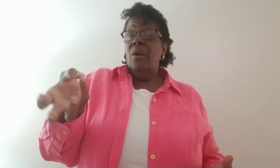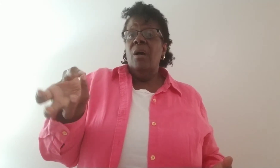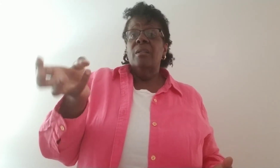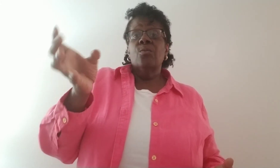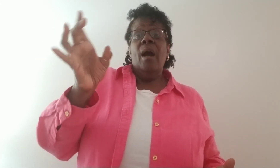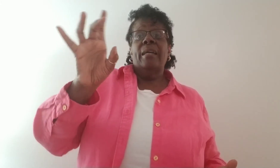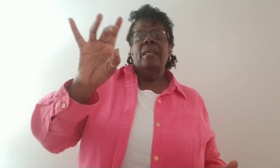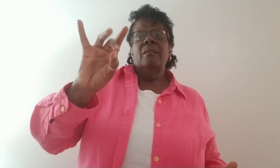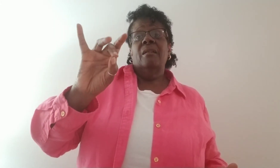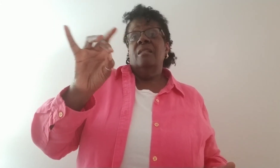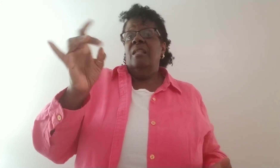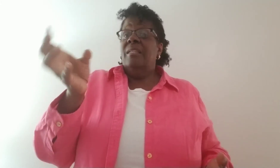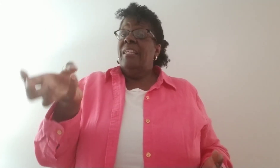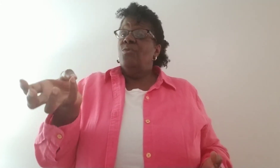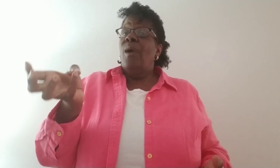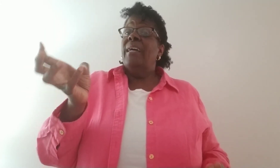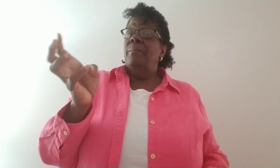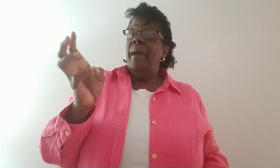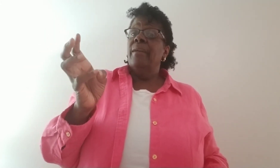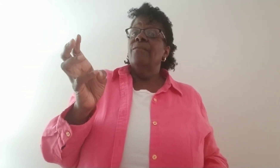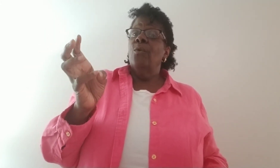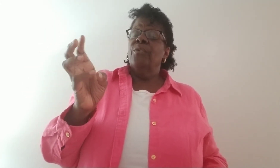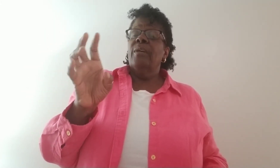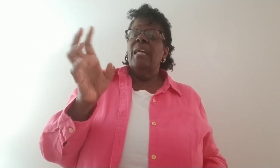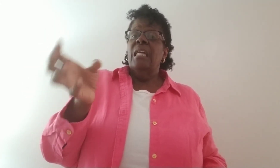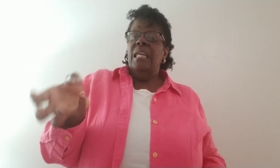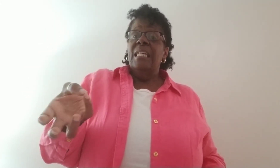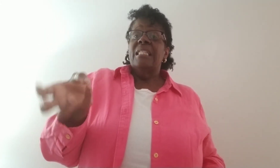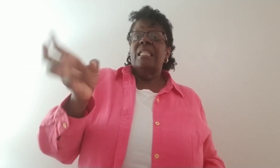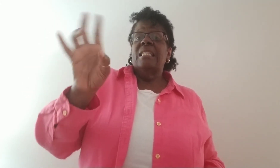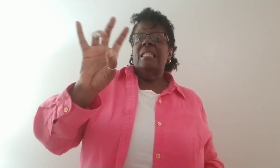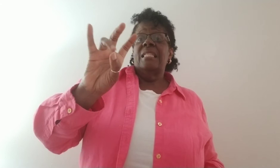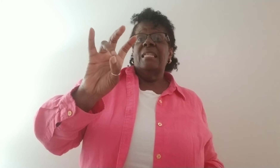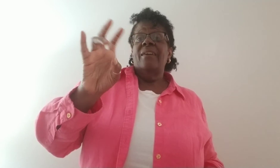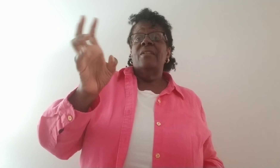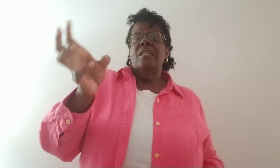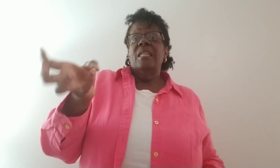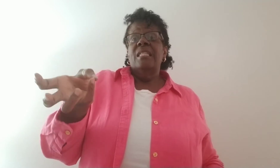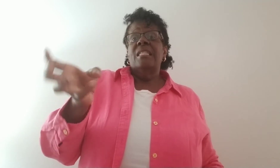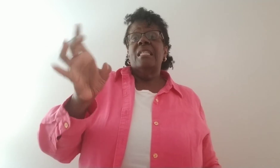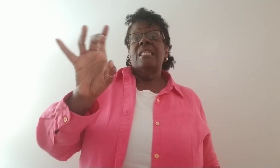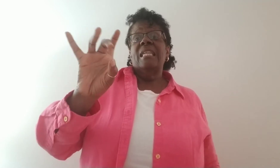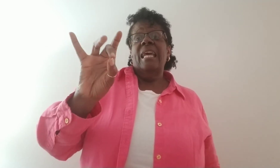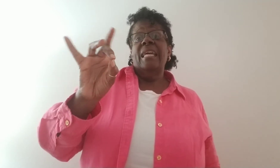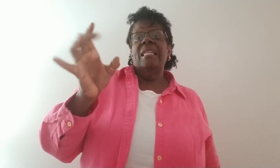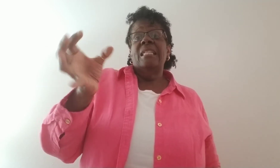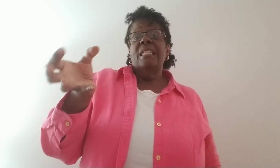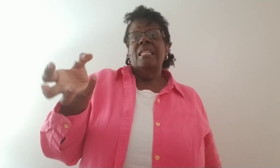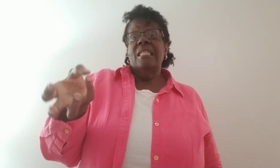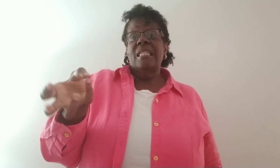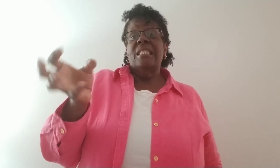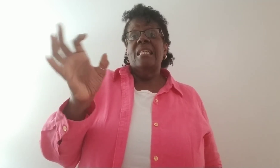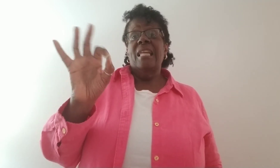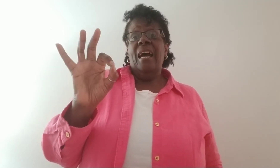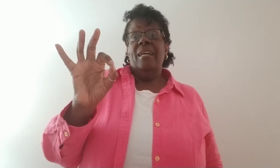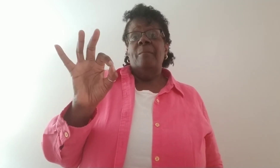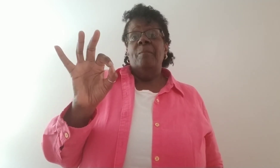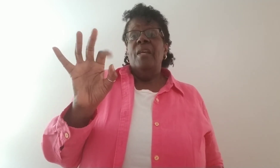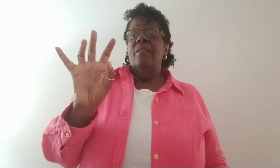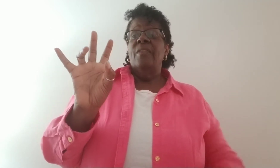it rocking, because it looks like it's rocking back and forth, okay? 67, 68, 69. Then you're